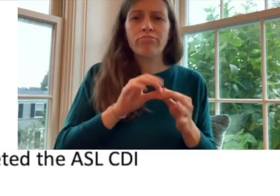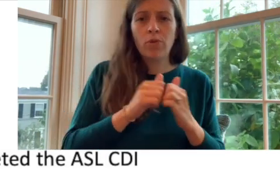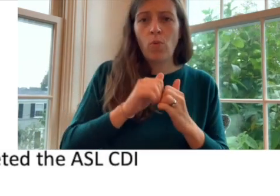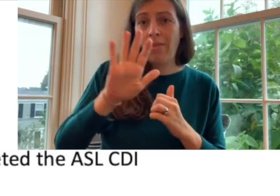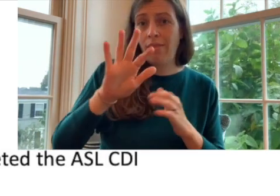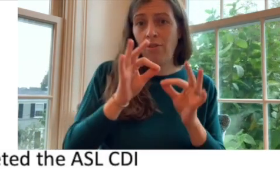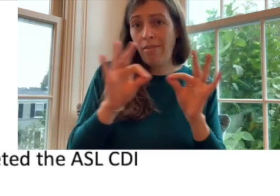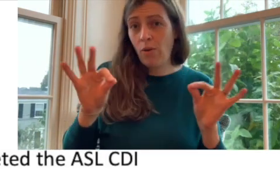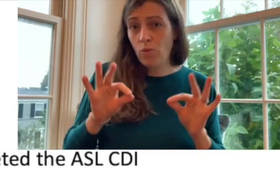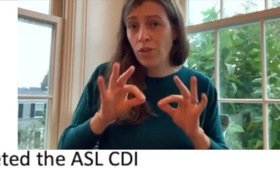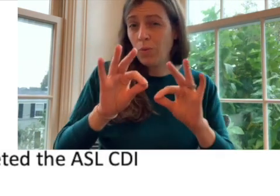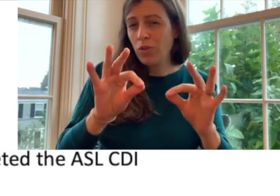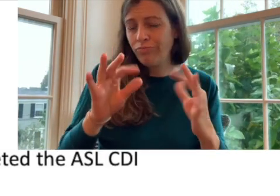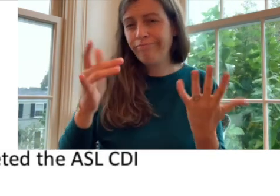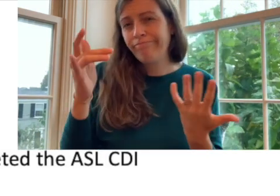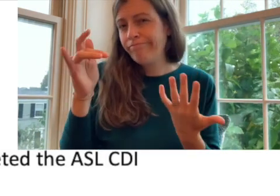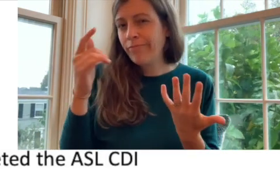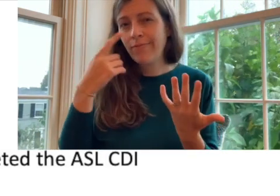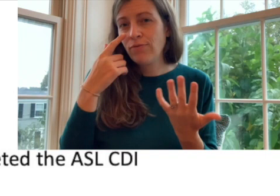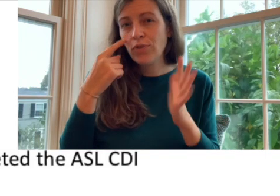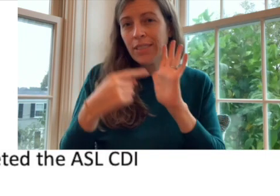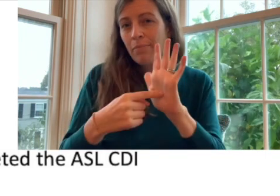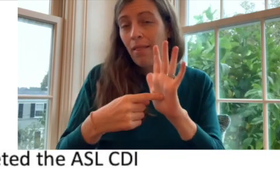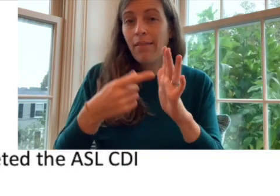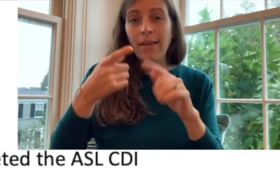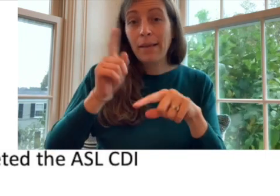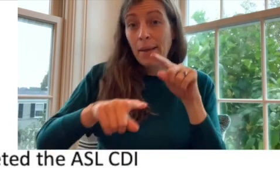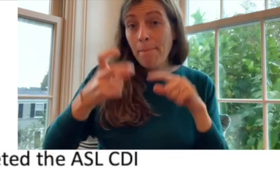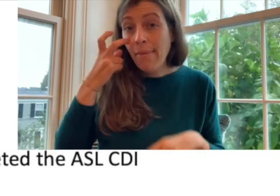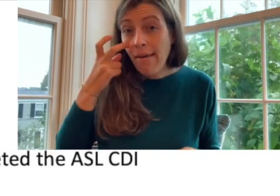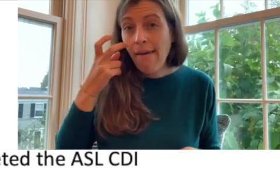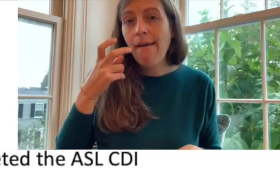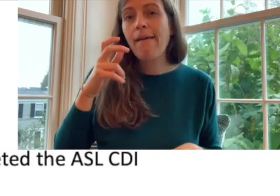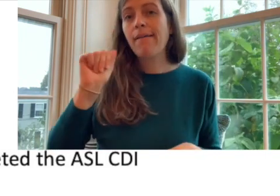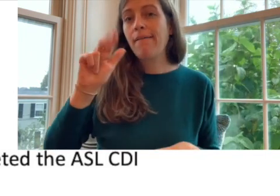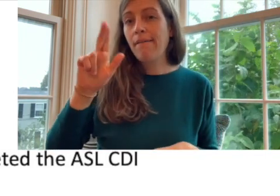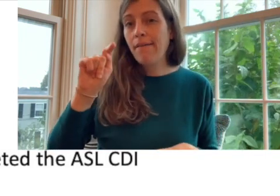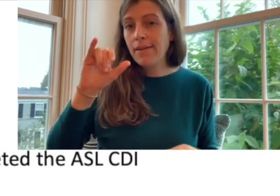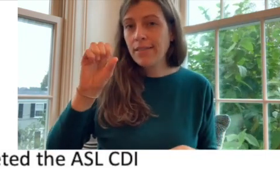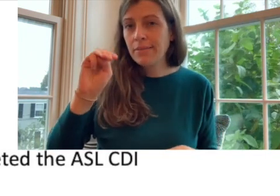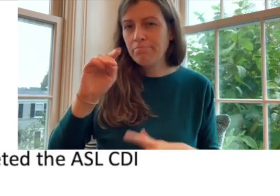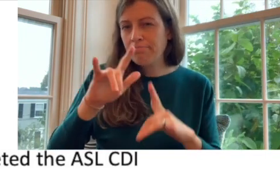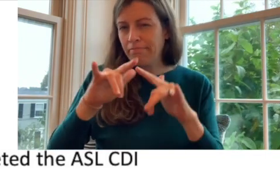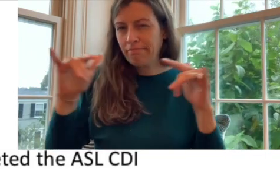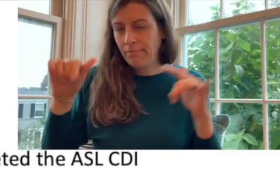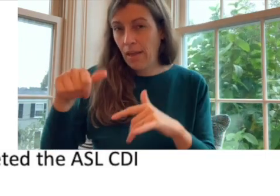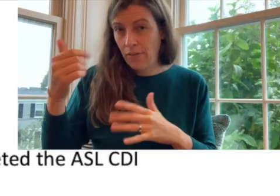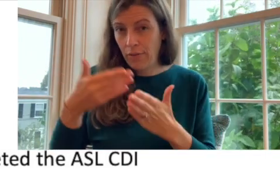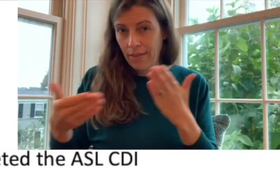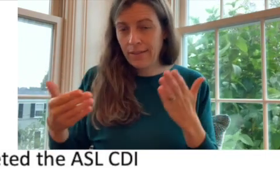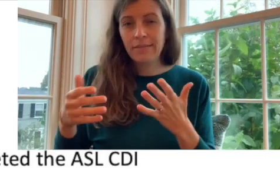have no additional language-related diagnoses, blindness or autism, etc.